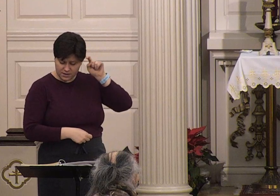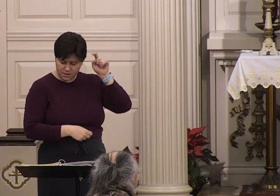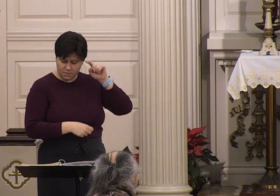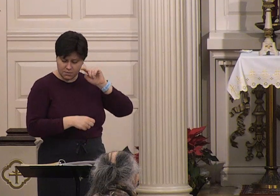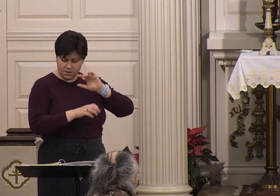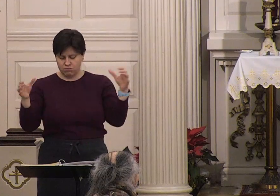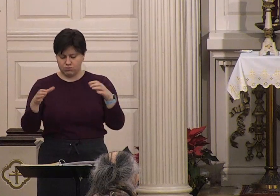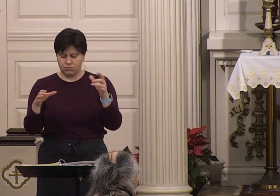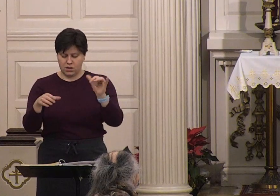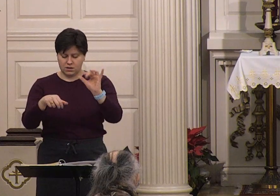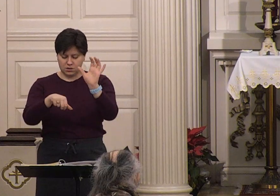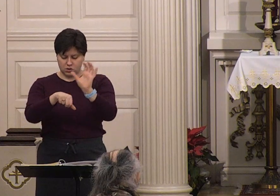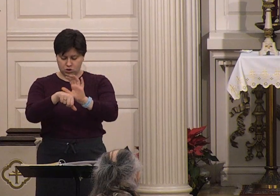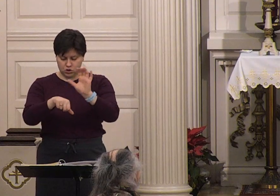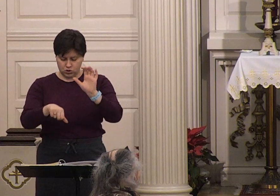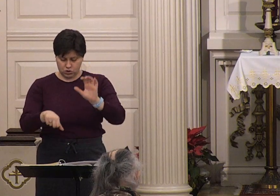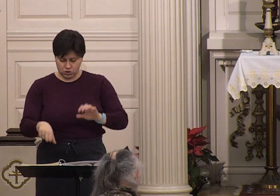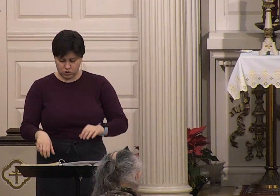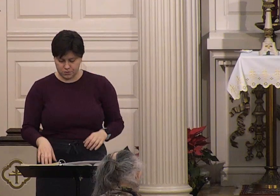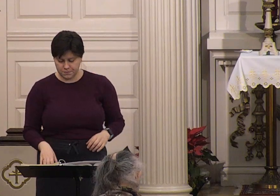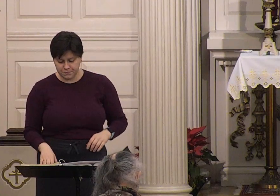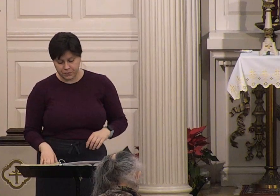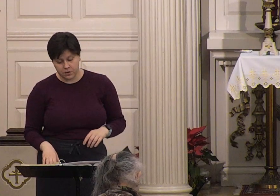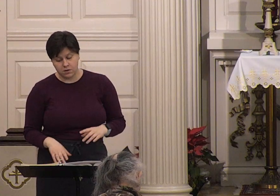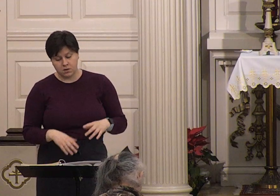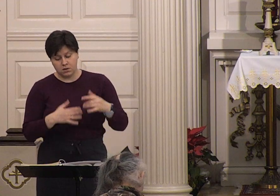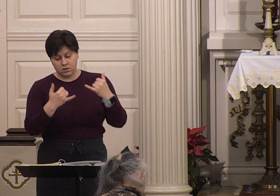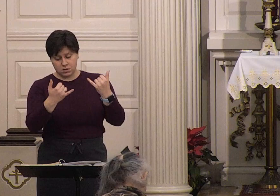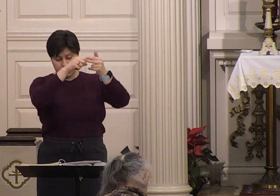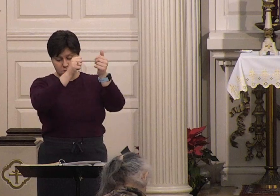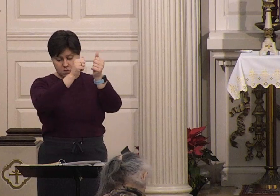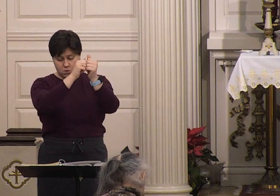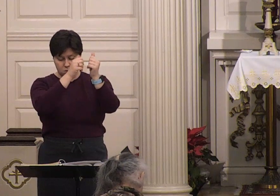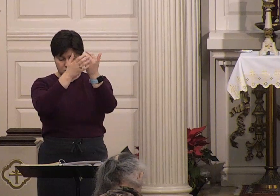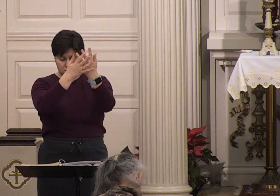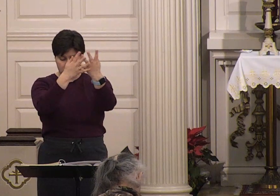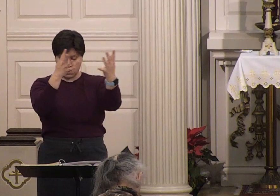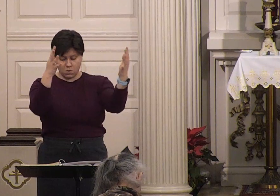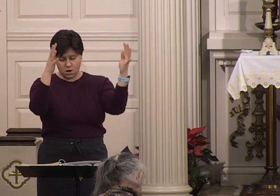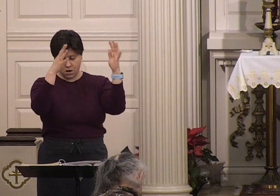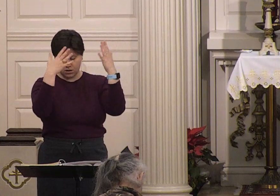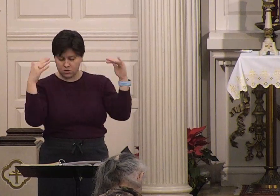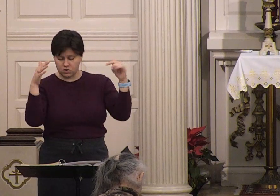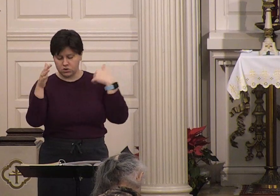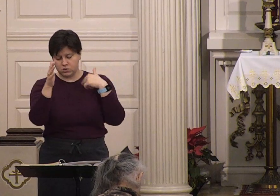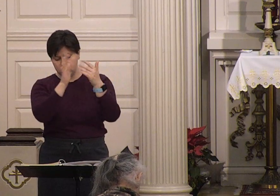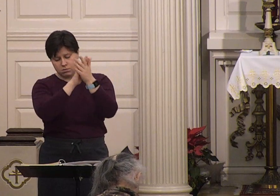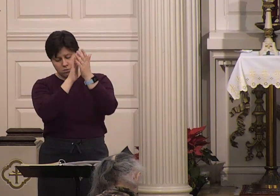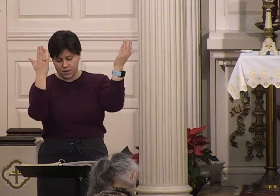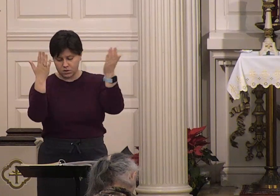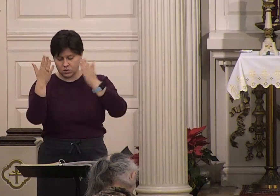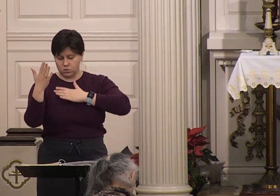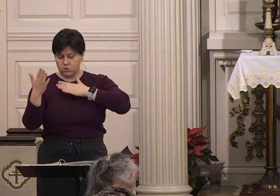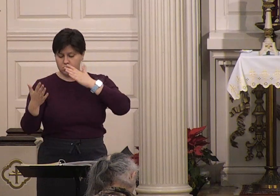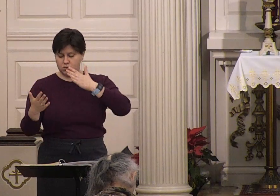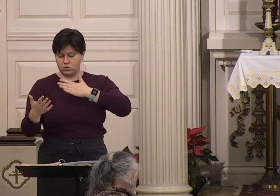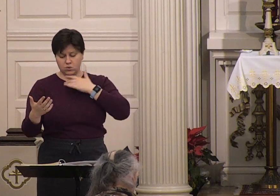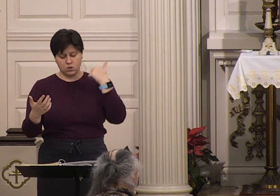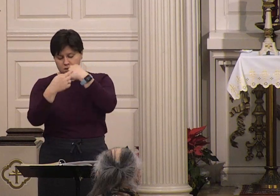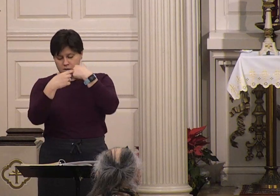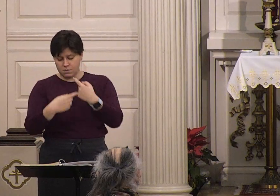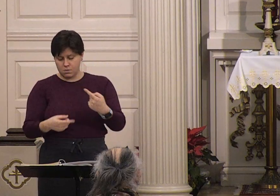church. And so, in company with the choirs of angels, we praise you, as in joy